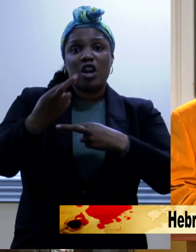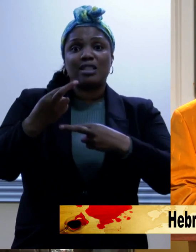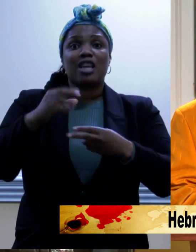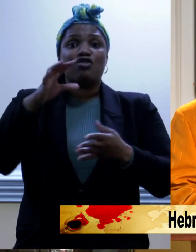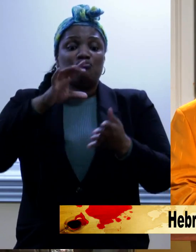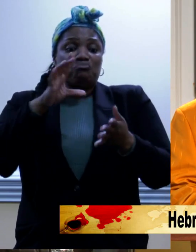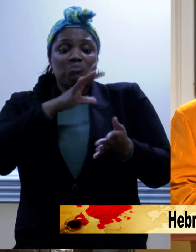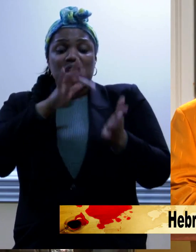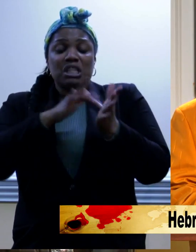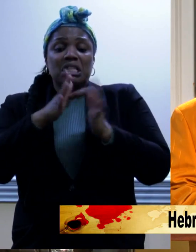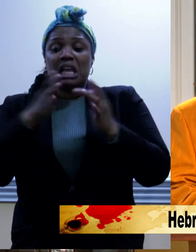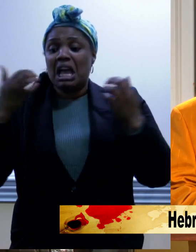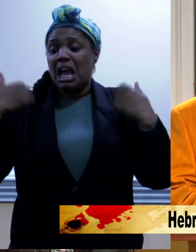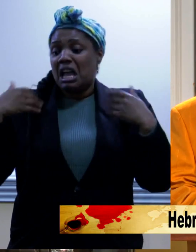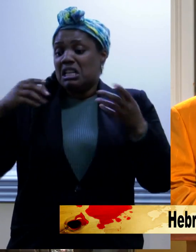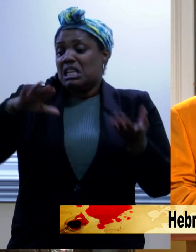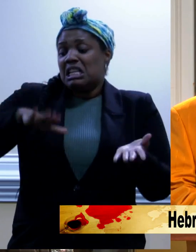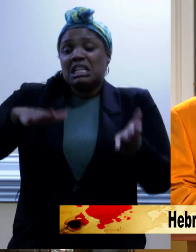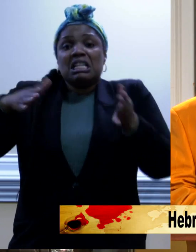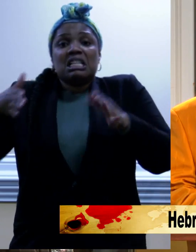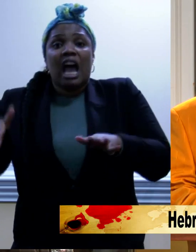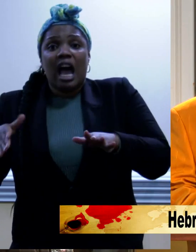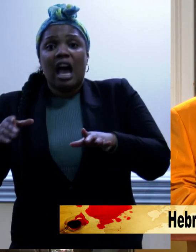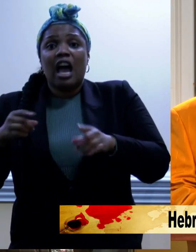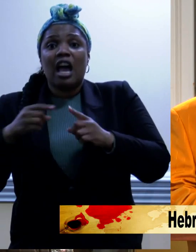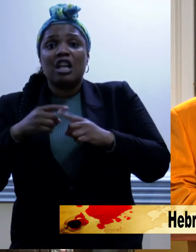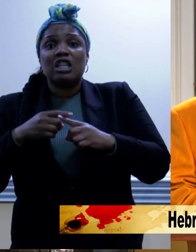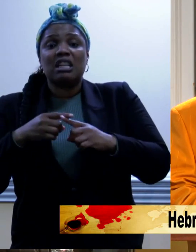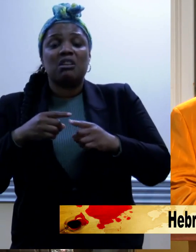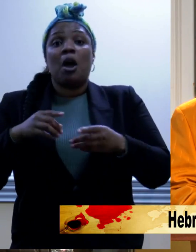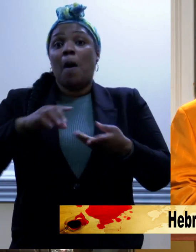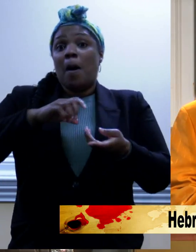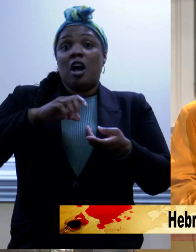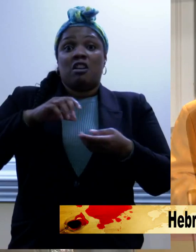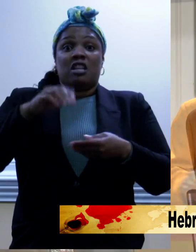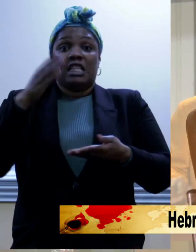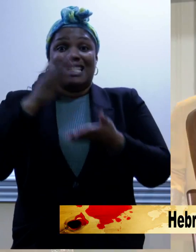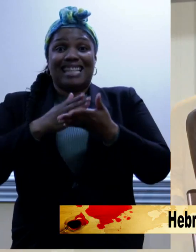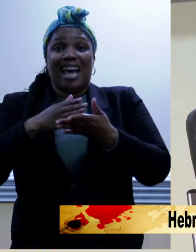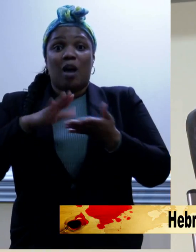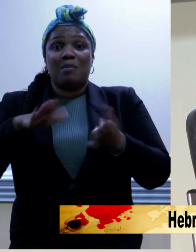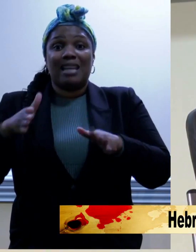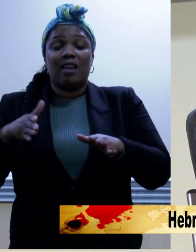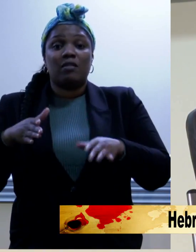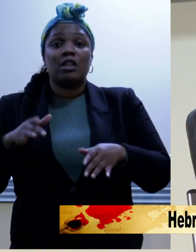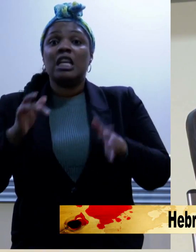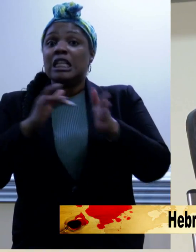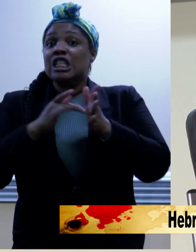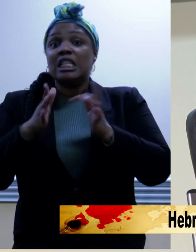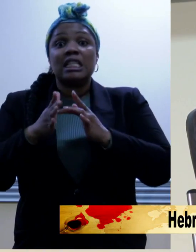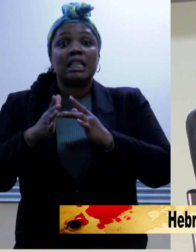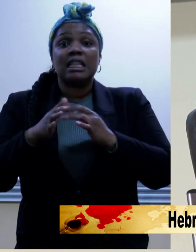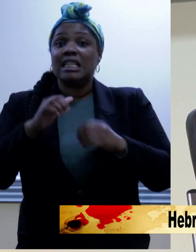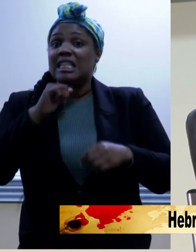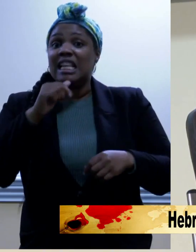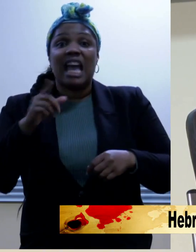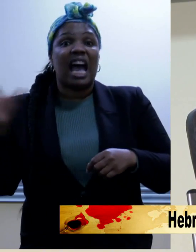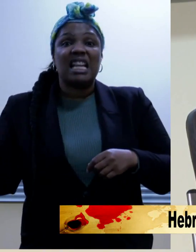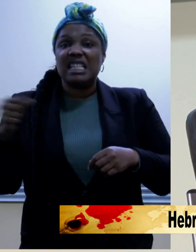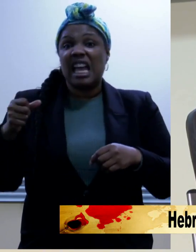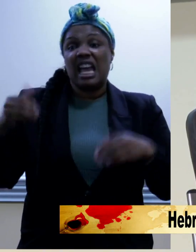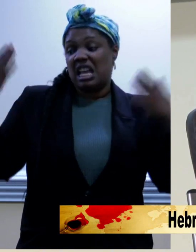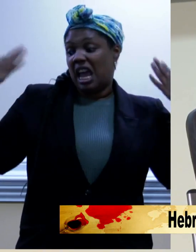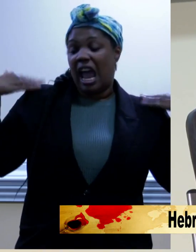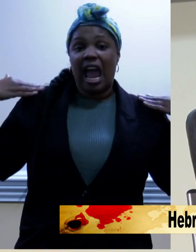Skip down to verse 16. So what did he take on him? Go ahead and read. For verily, he took not on him the nature of